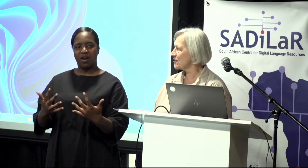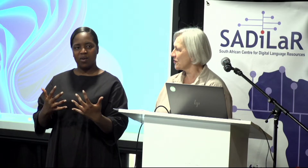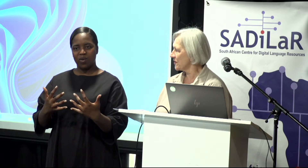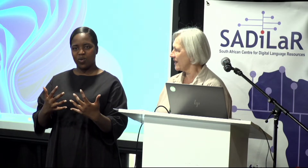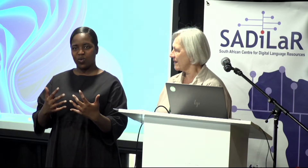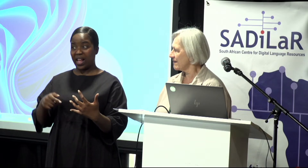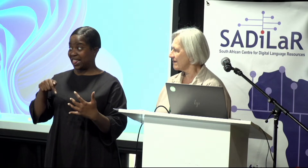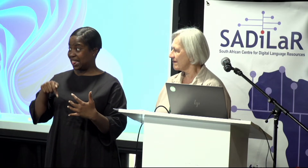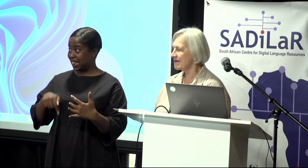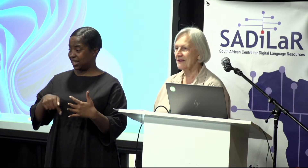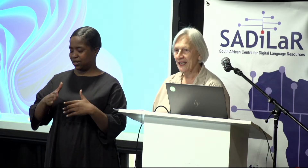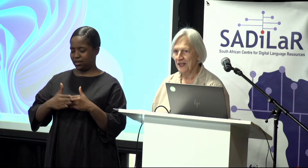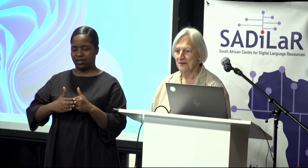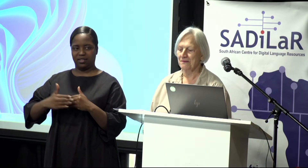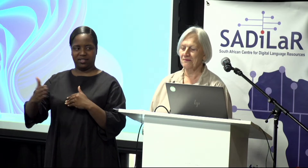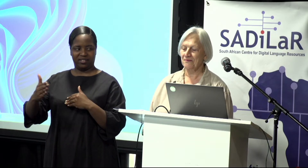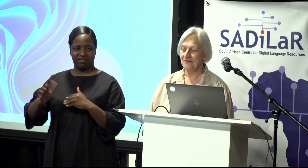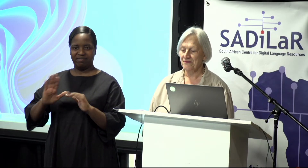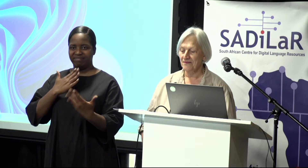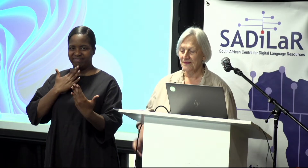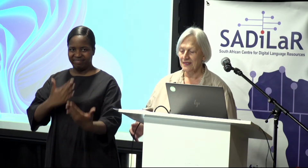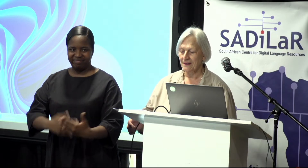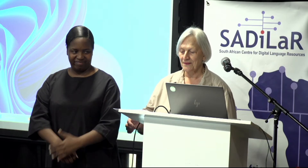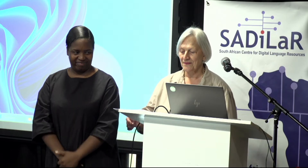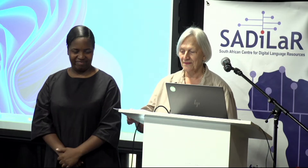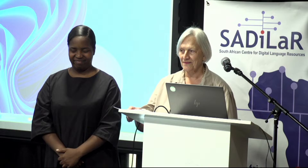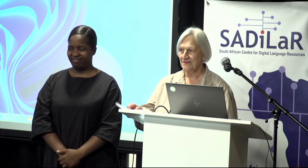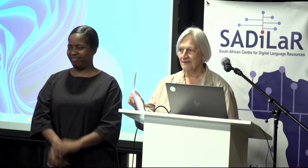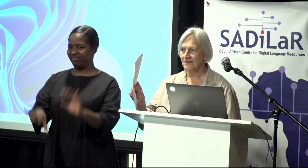along this journey. Thank you.